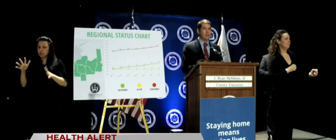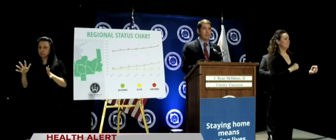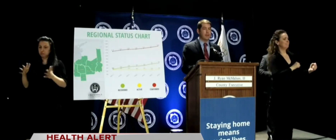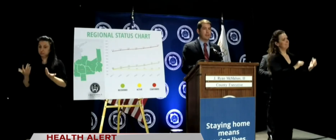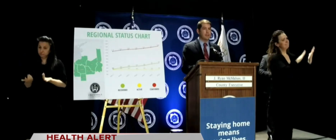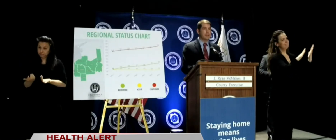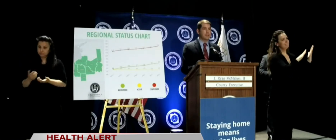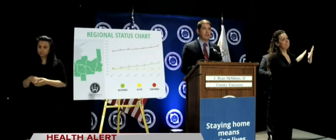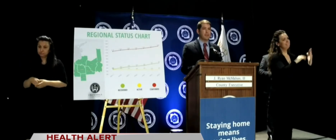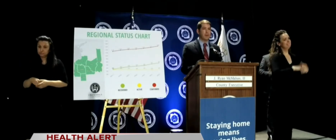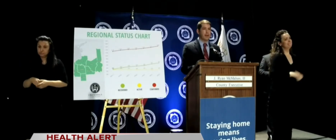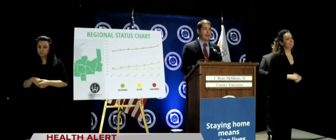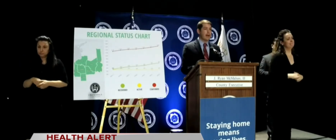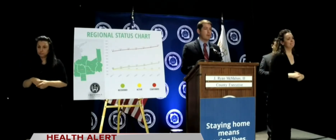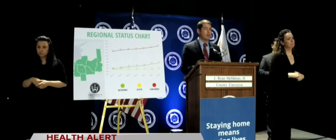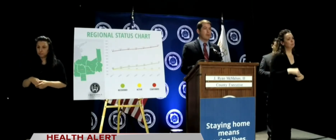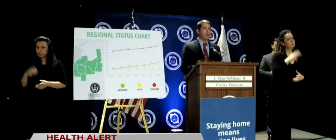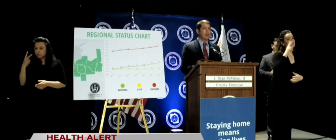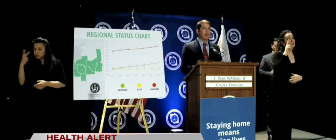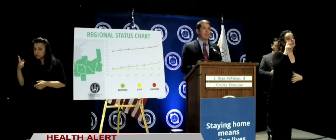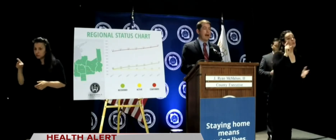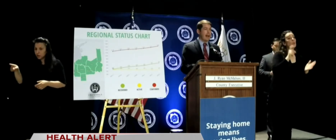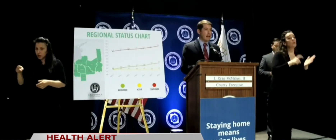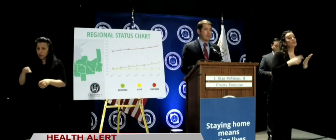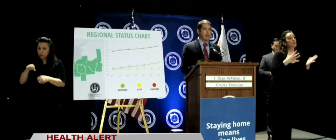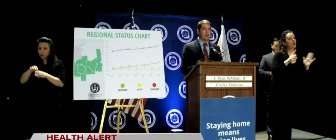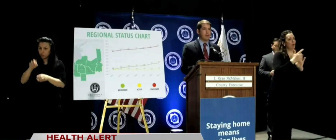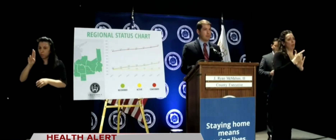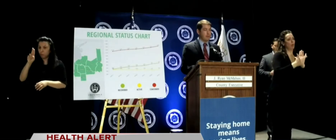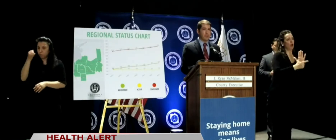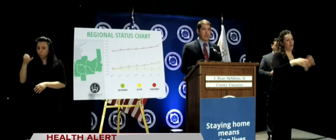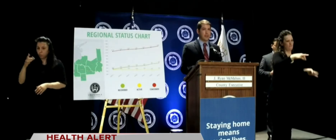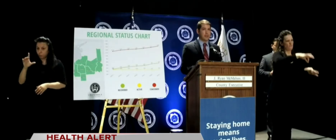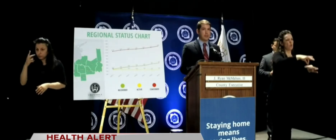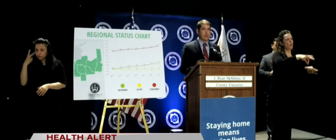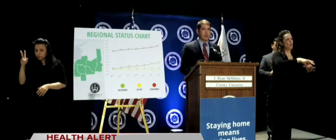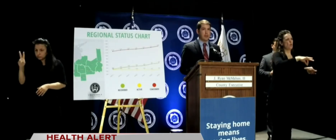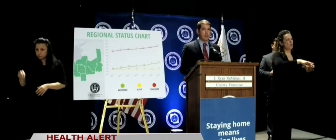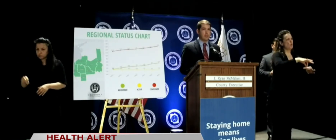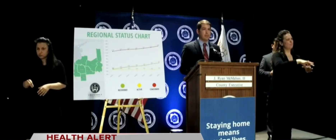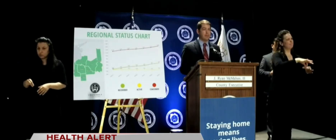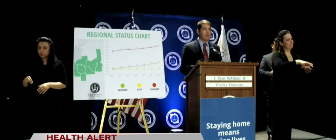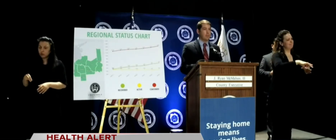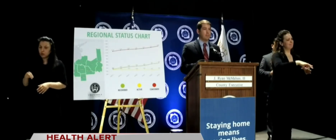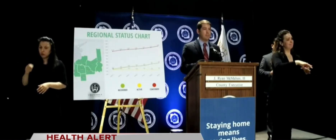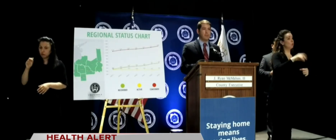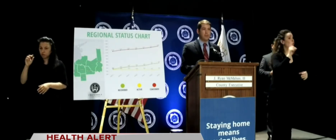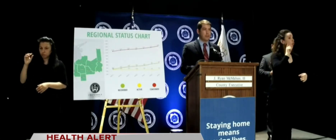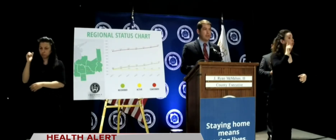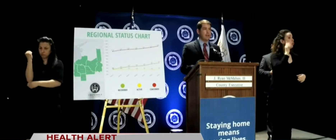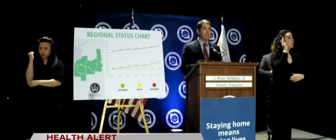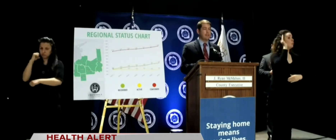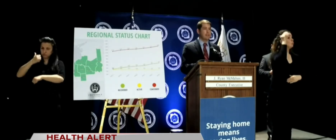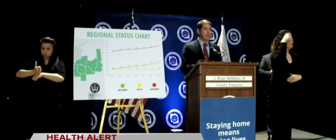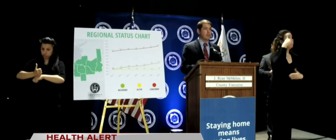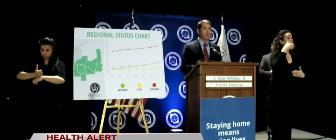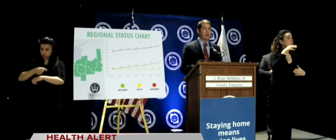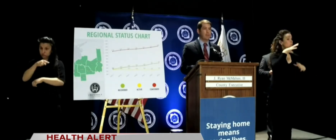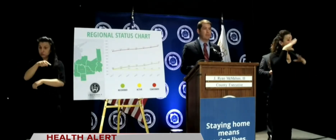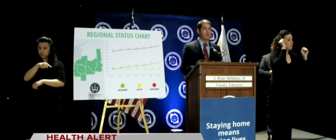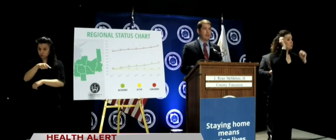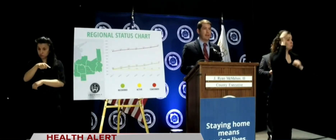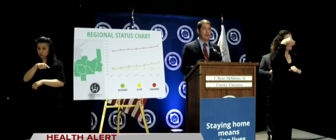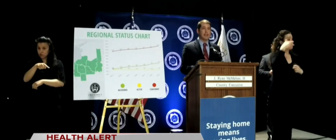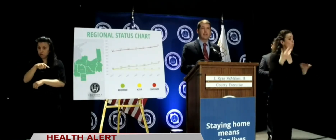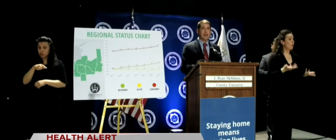you see the bill that's being voted on now. I have heard from the president, from Mnuchin, that state and local